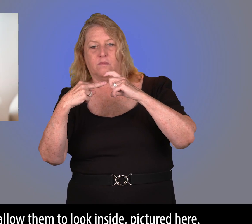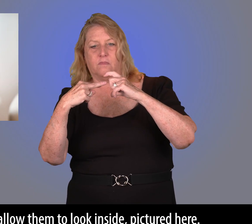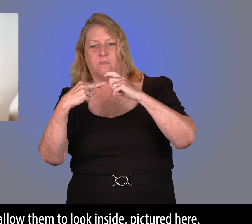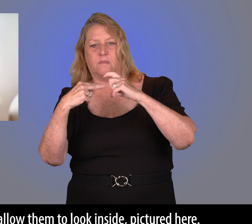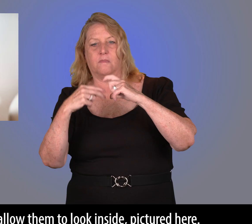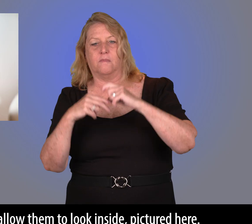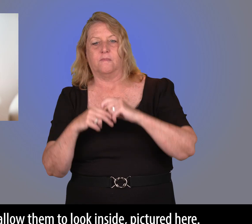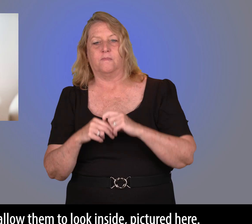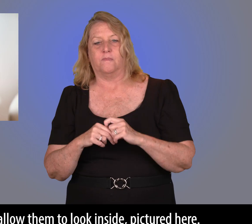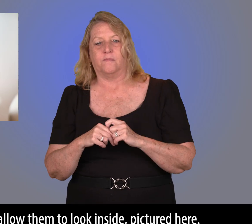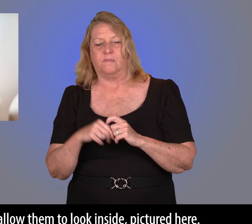here.